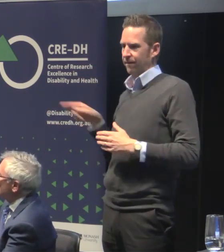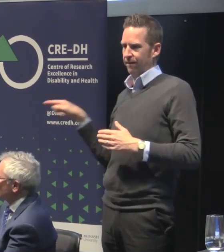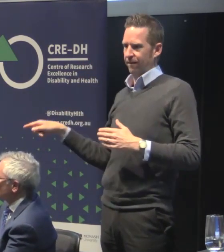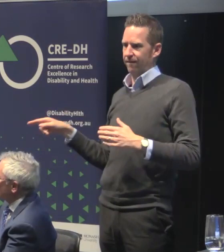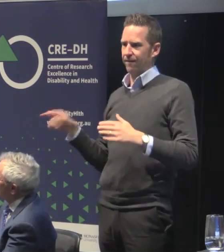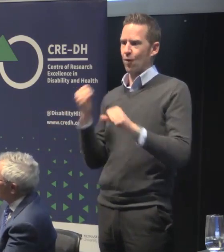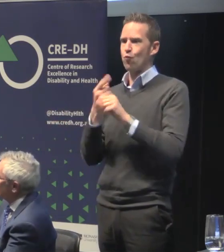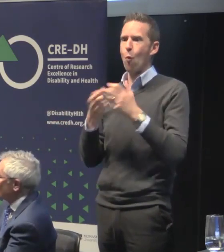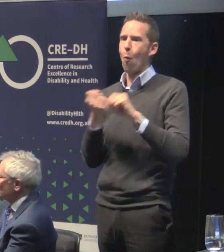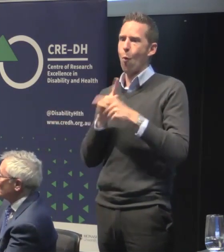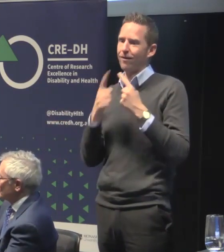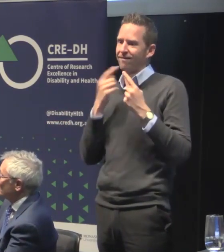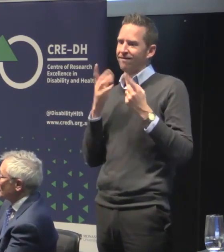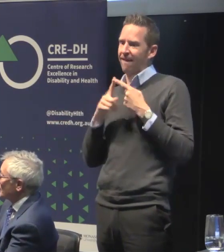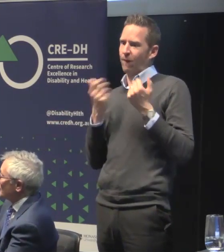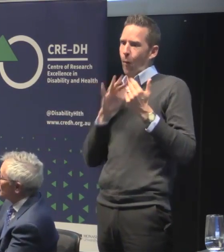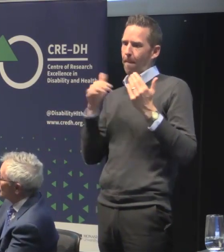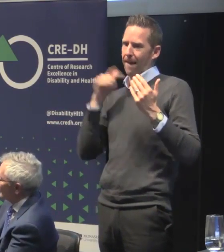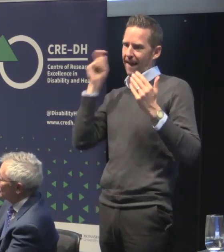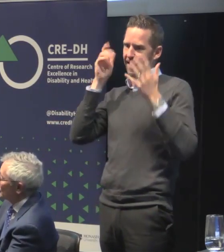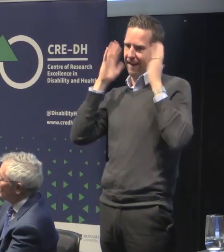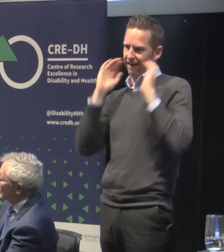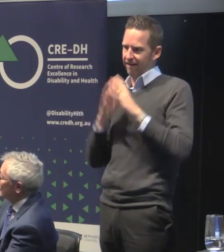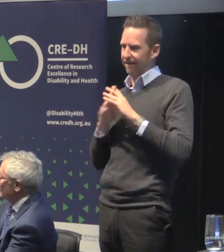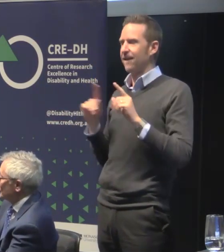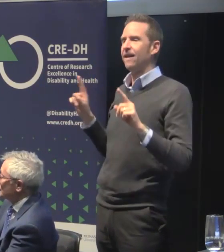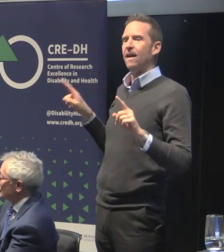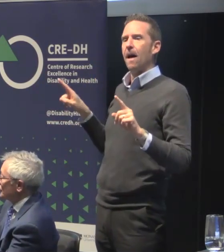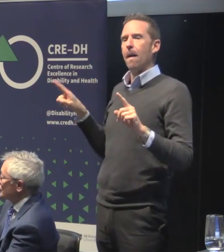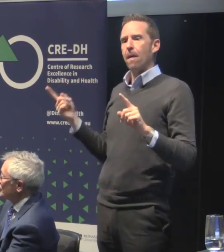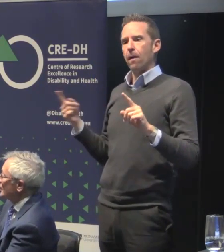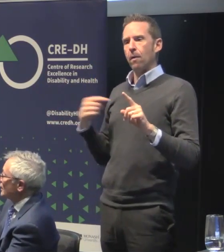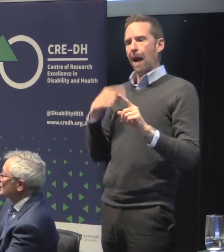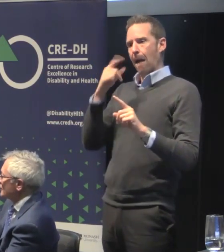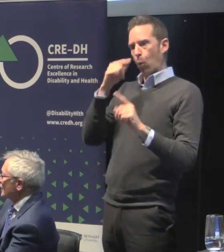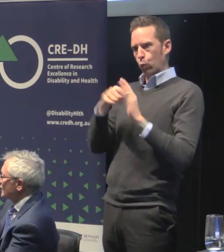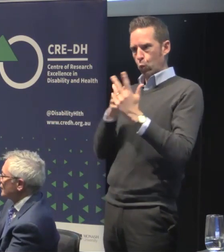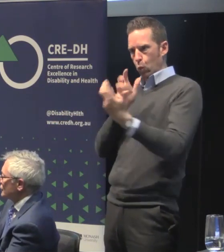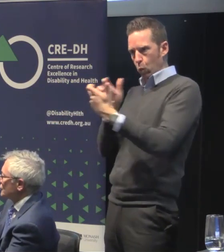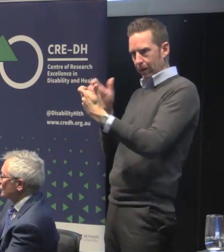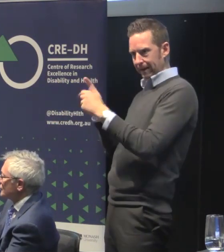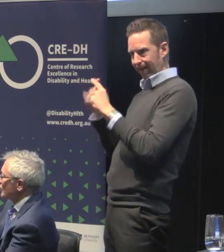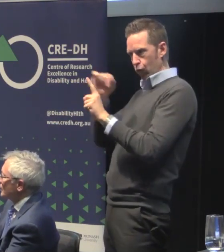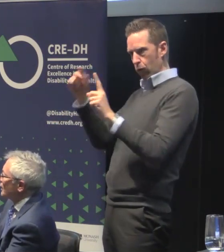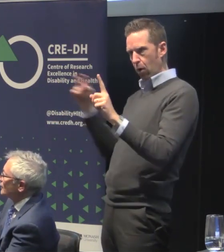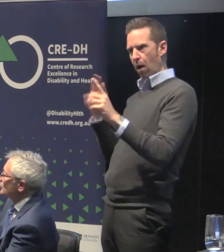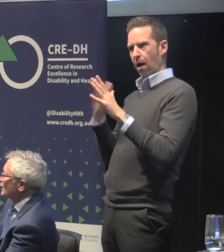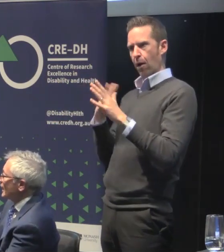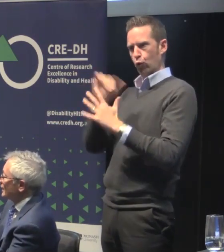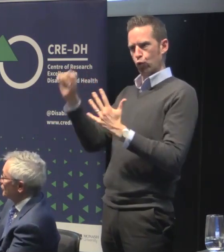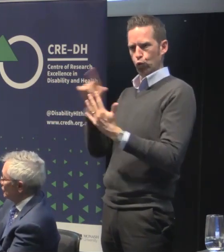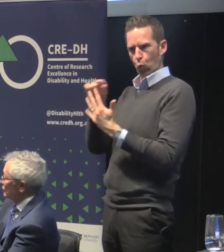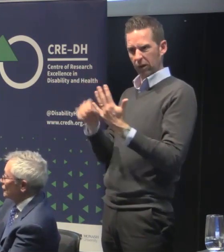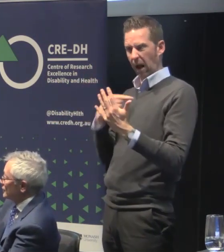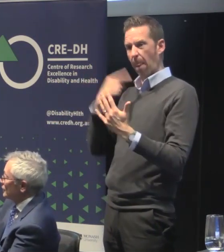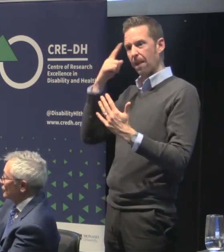but I think, as George will say, it landed in a really good spot. I think we were able to accommodate the divergent views, and it does settle down to choice. So I think we're going to